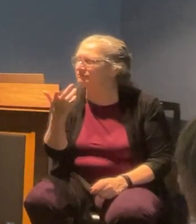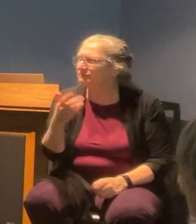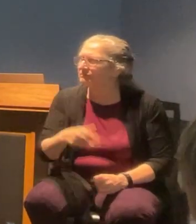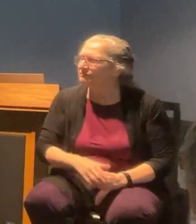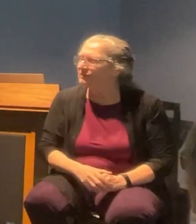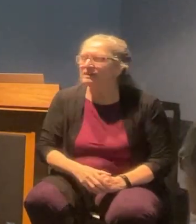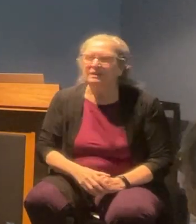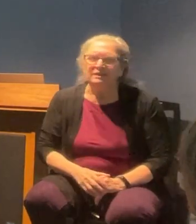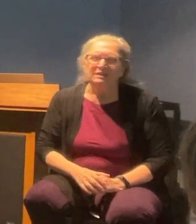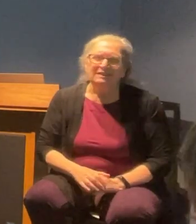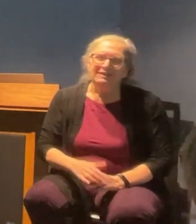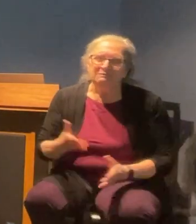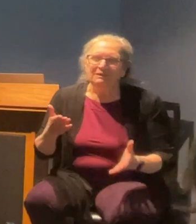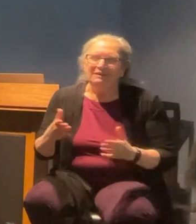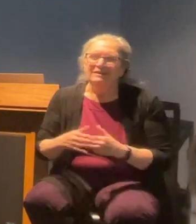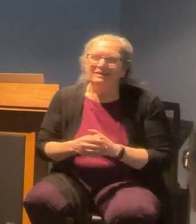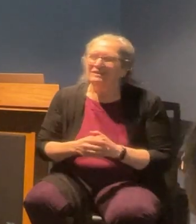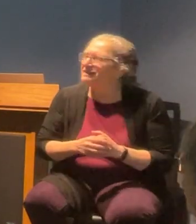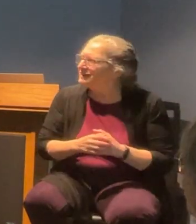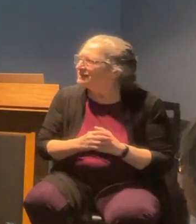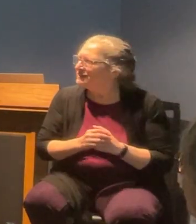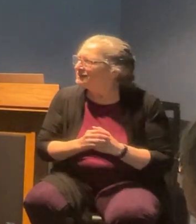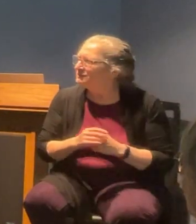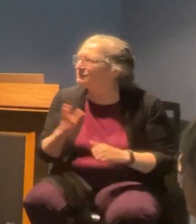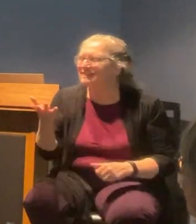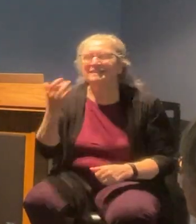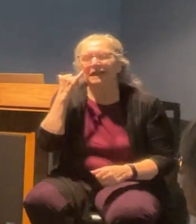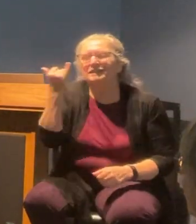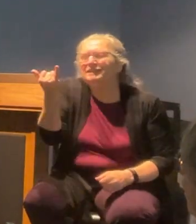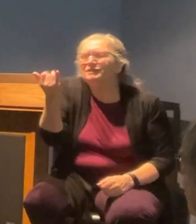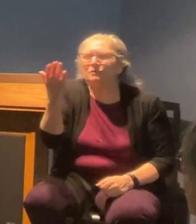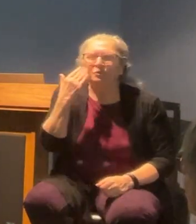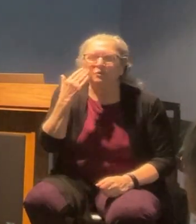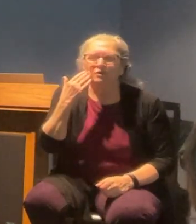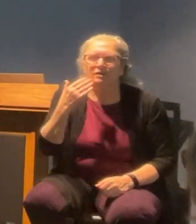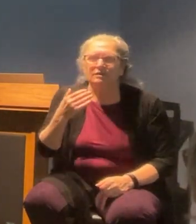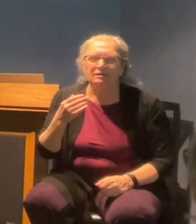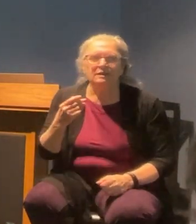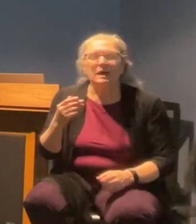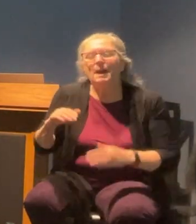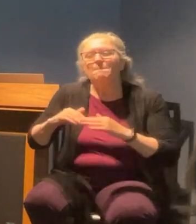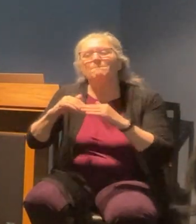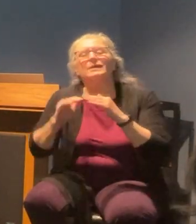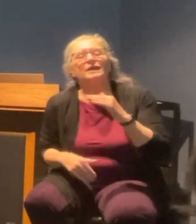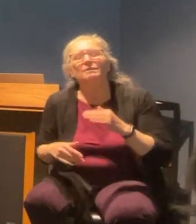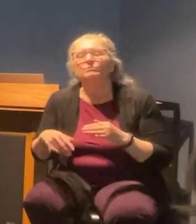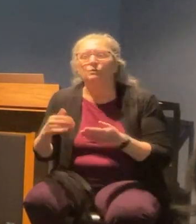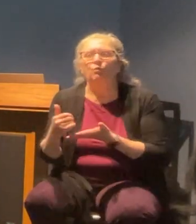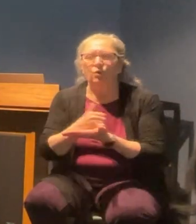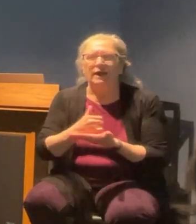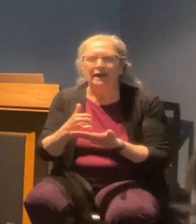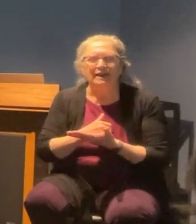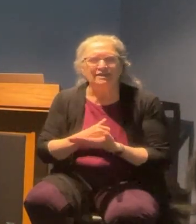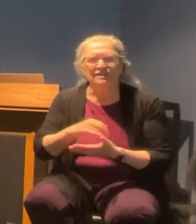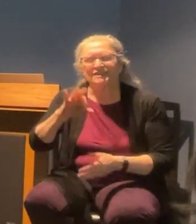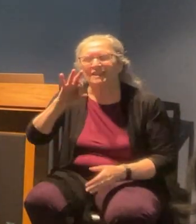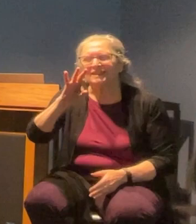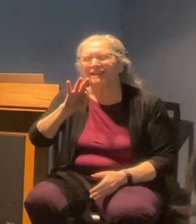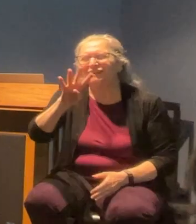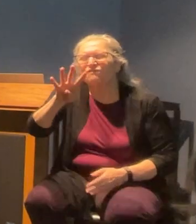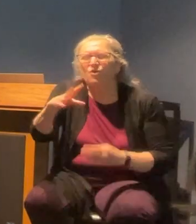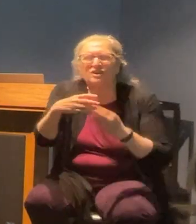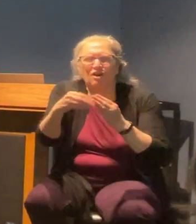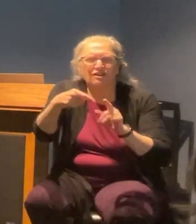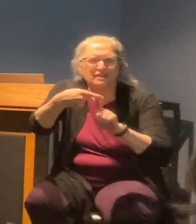probably. We get the general idea. Minimum wage in Bangladesh is $94 per